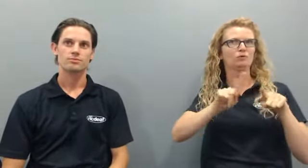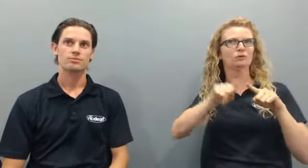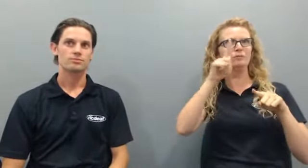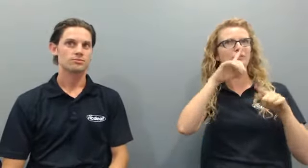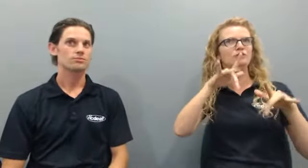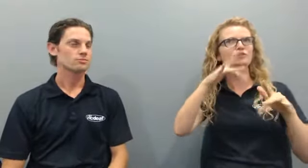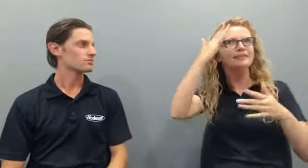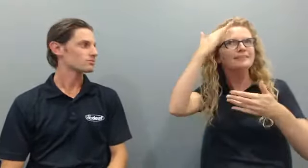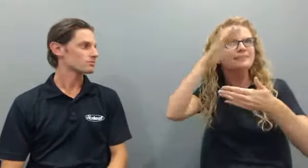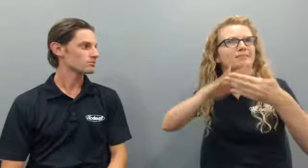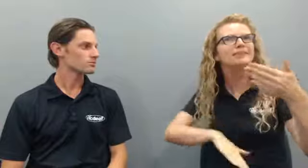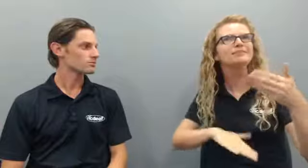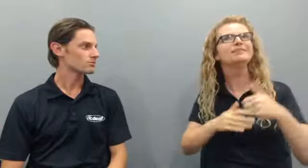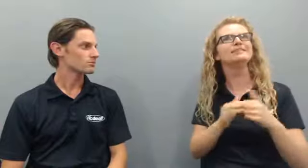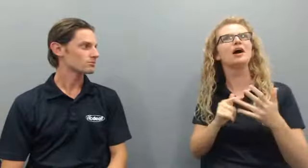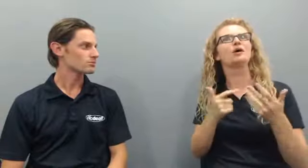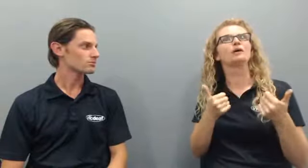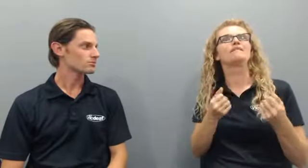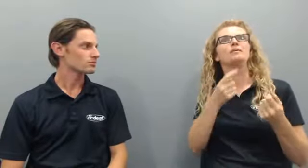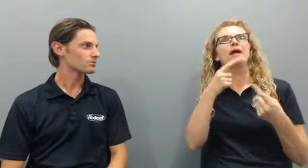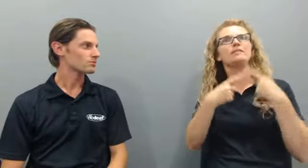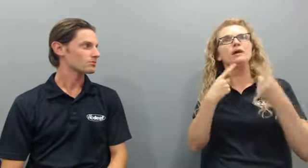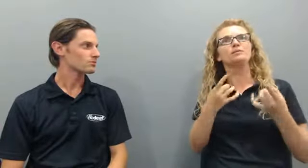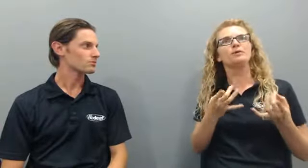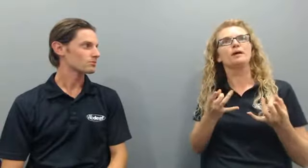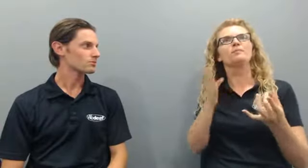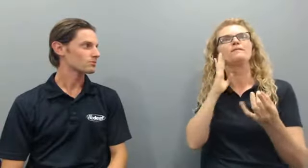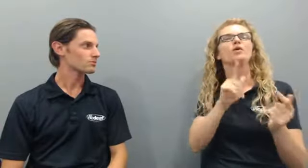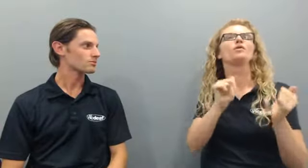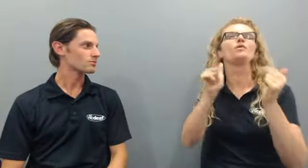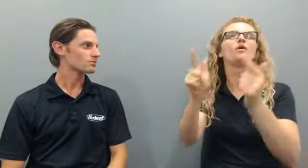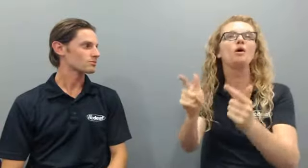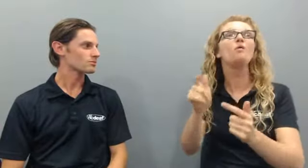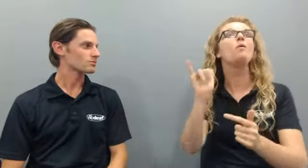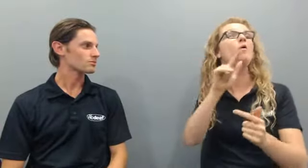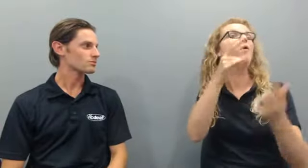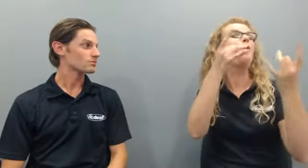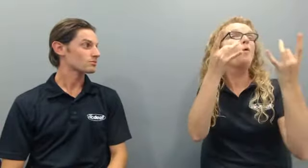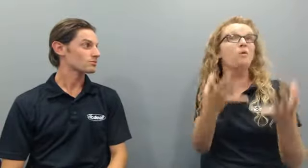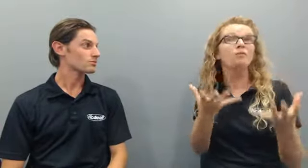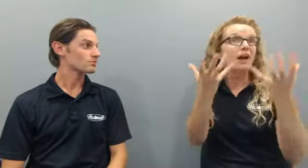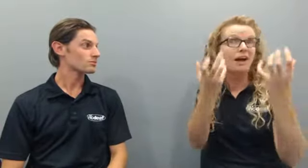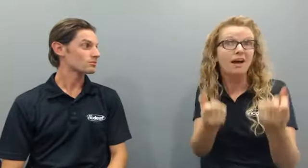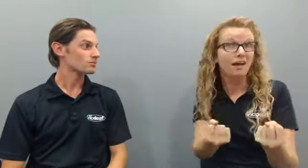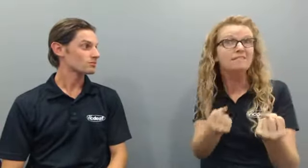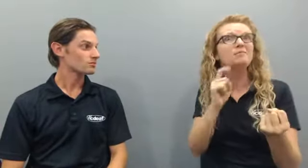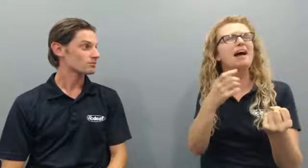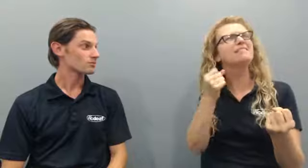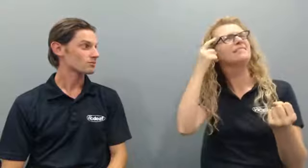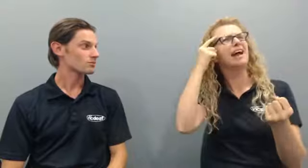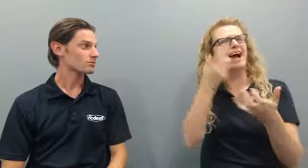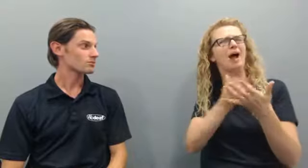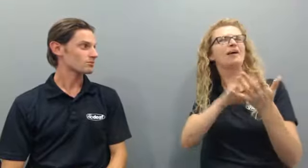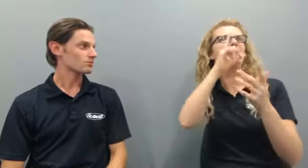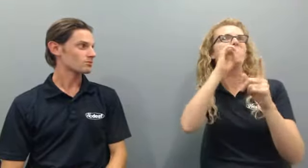new system, most people haven't experienced it so far. So it's great to have that preparation before you go to those planning meetings. You may